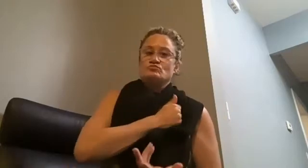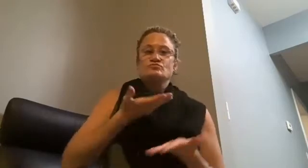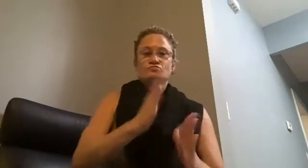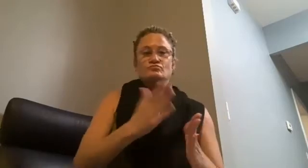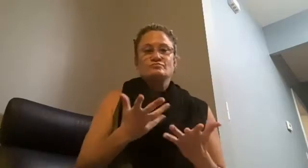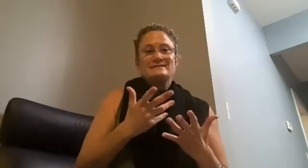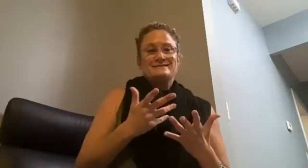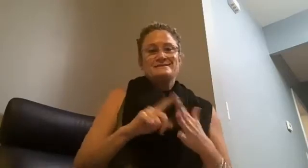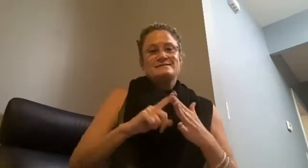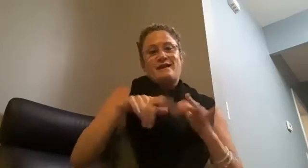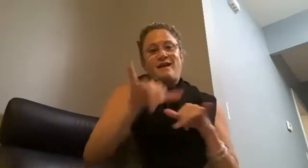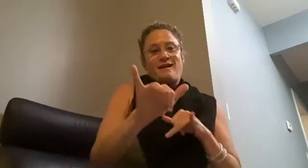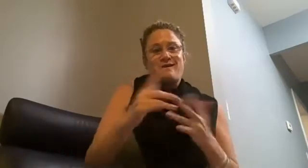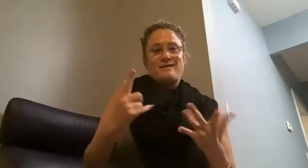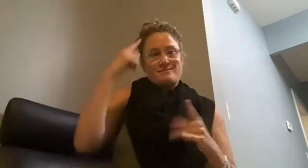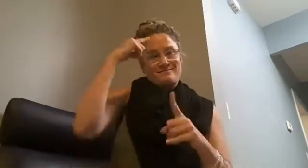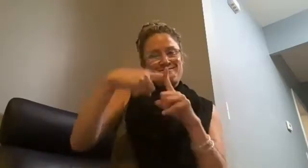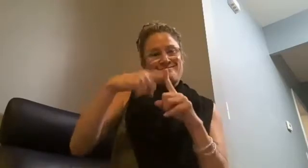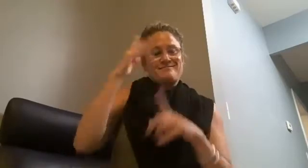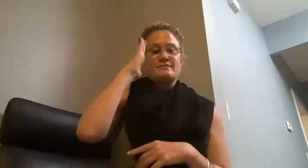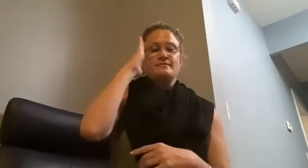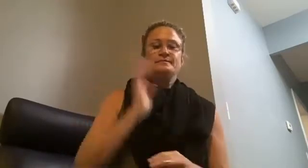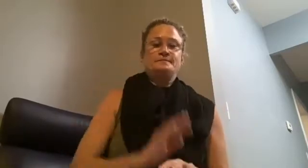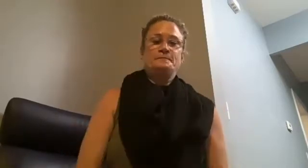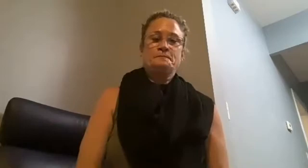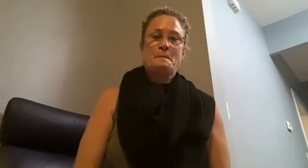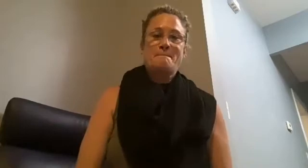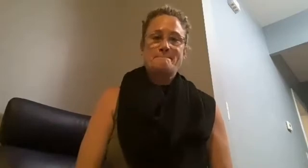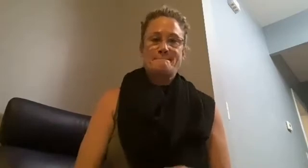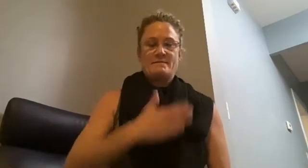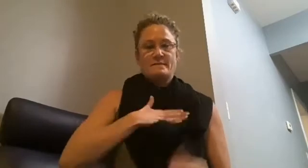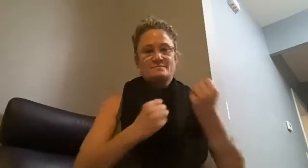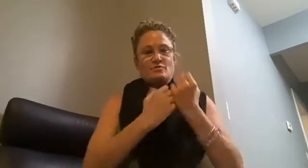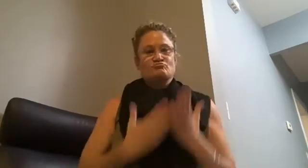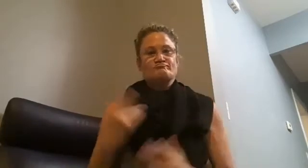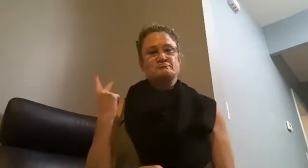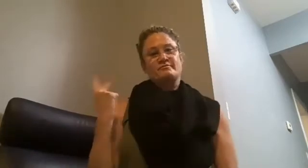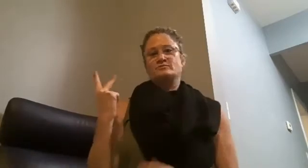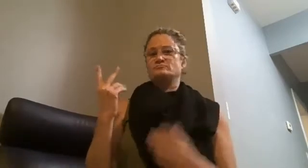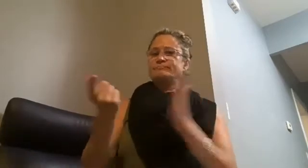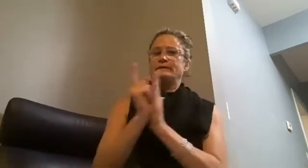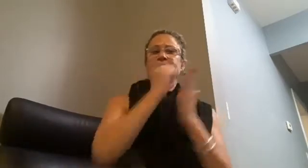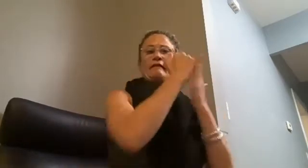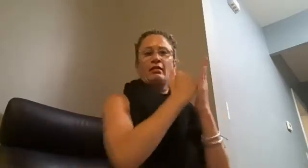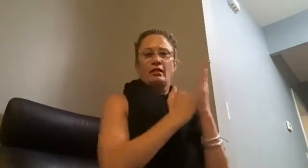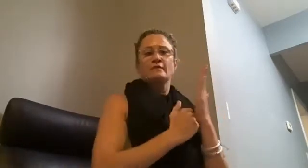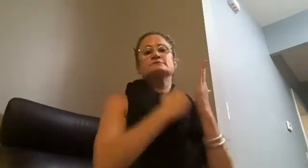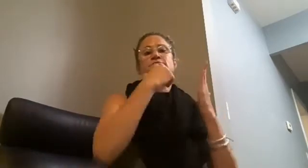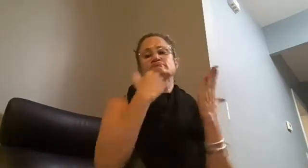of early sobriety. And so me and my sponsor started working the steps right away. I have